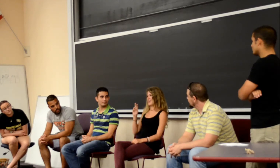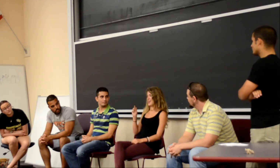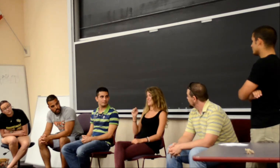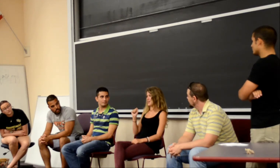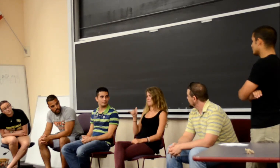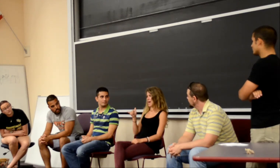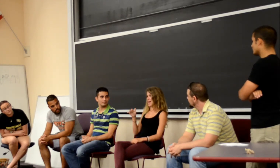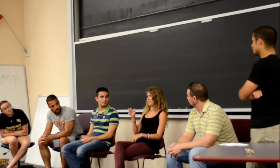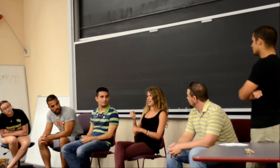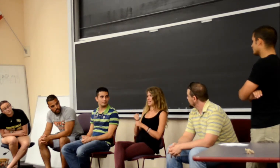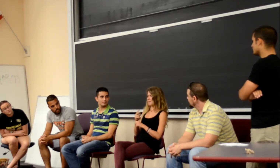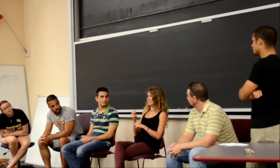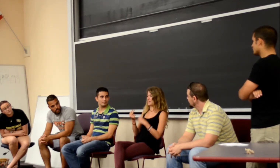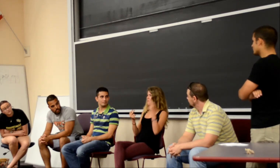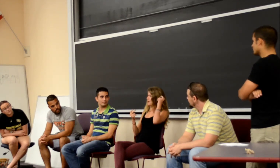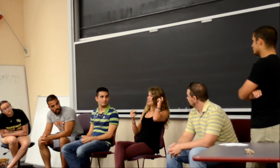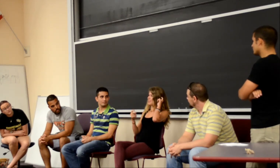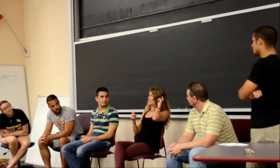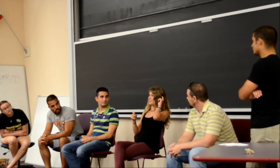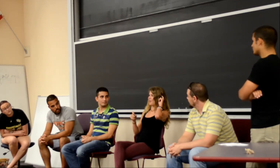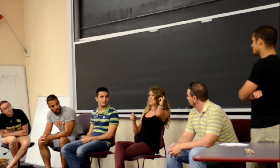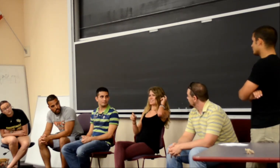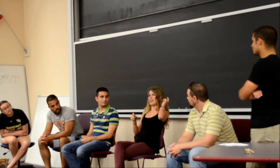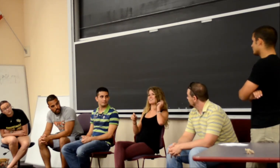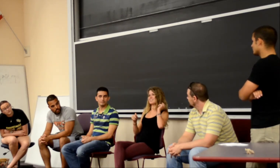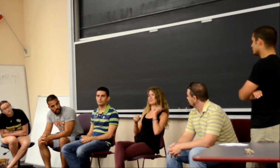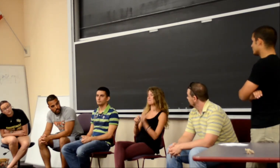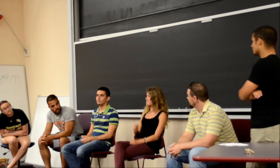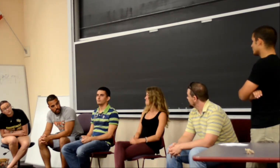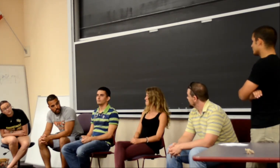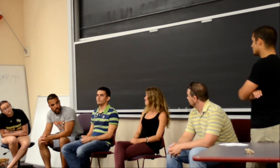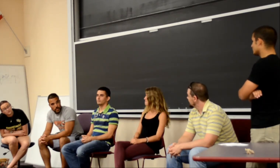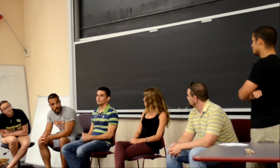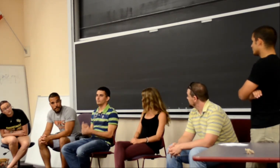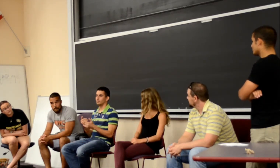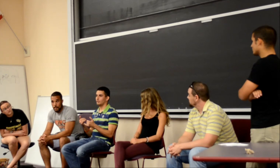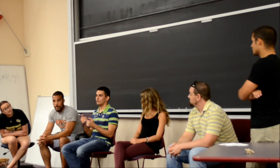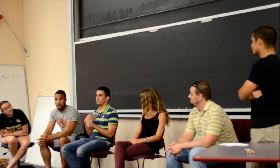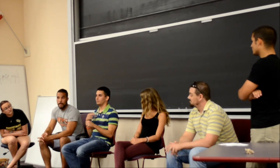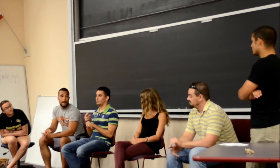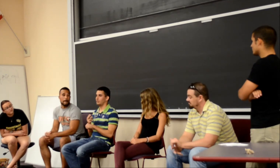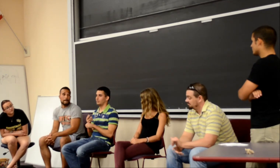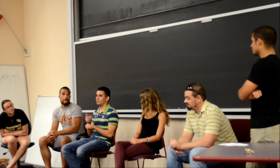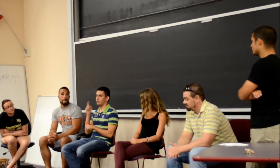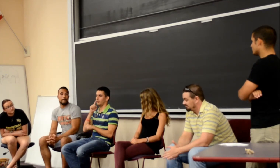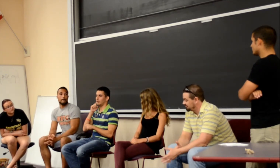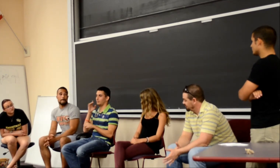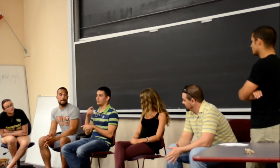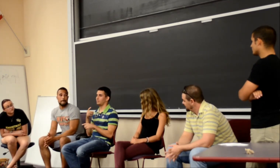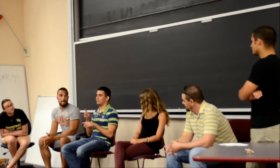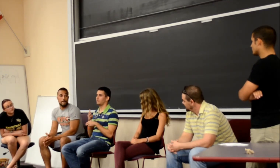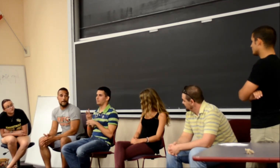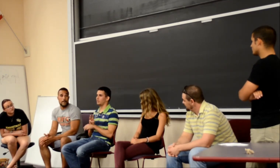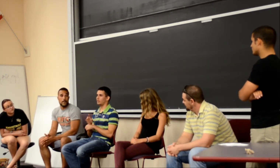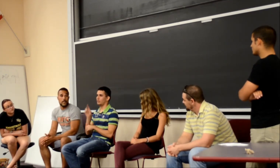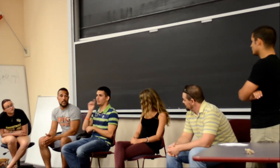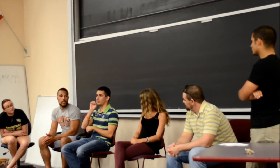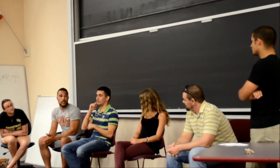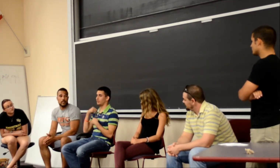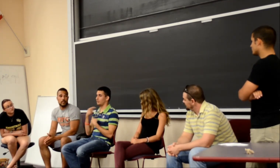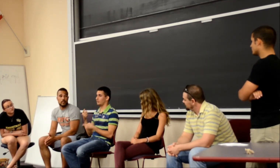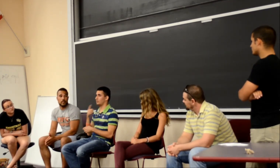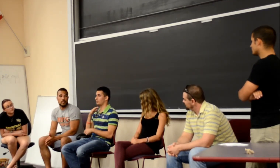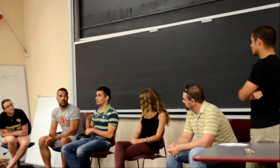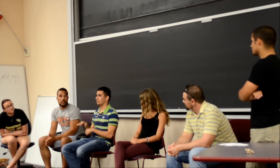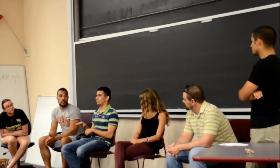side, and then in May I'm getting my second one on this side. So. Yeah, I use a hearing aid where the hearing